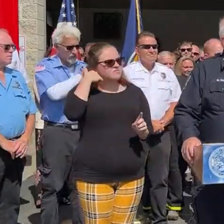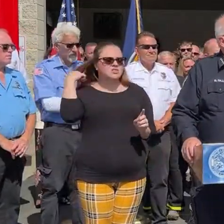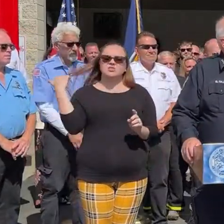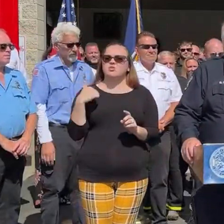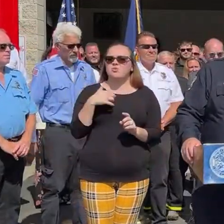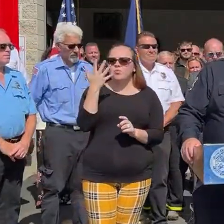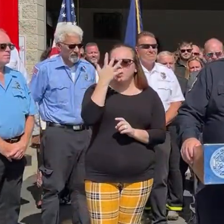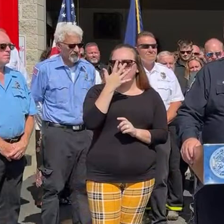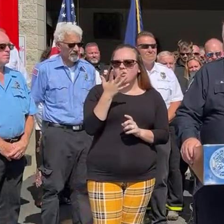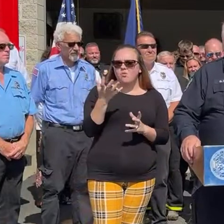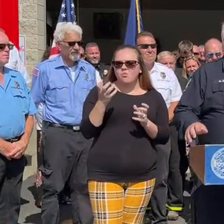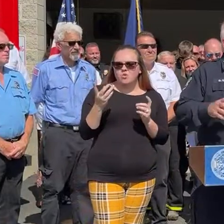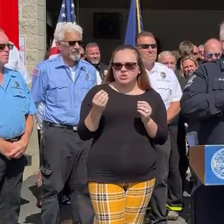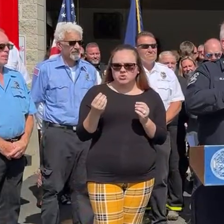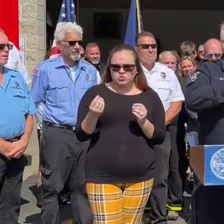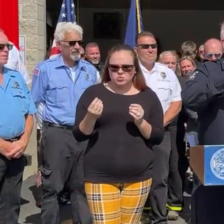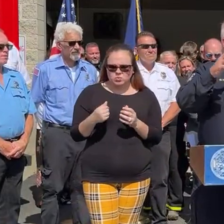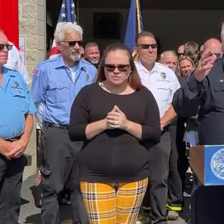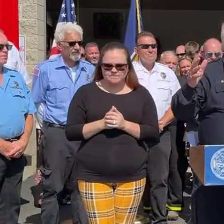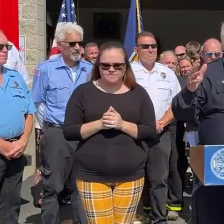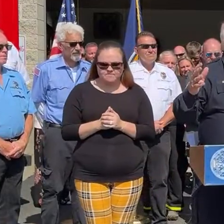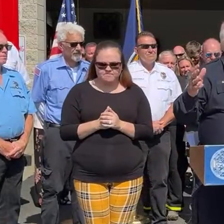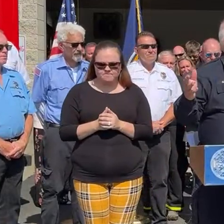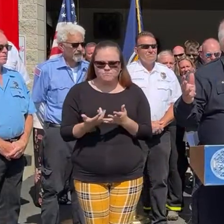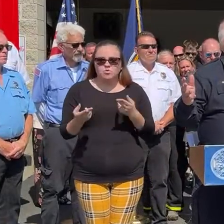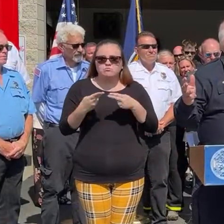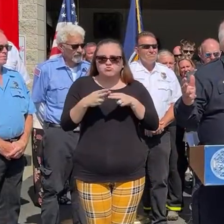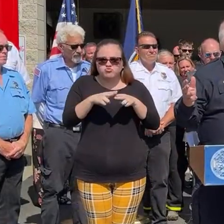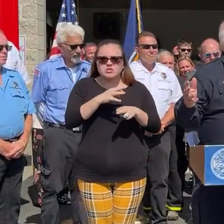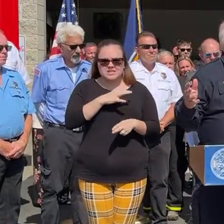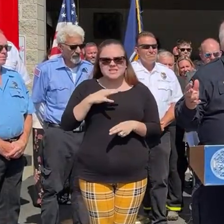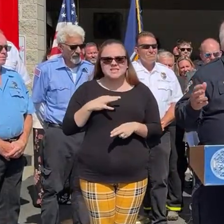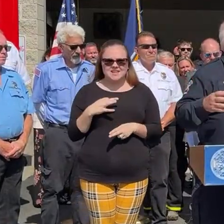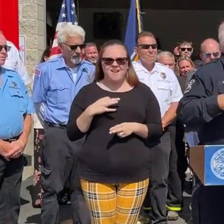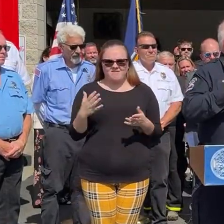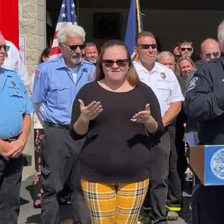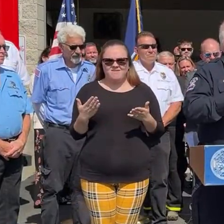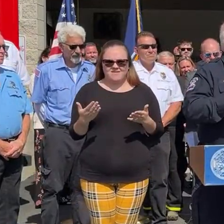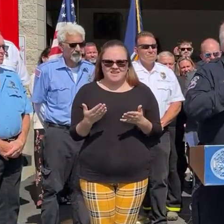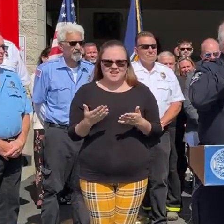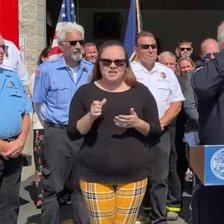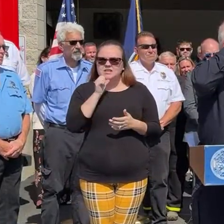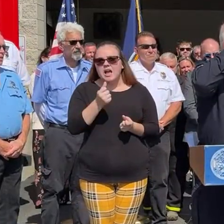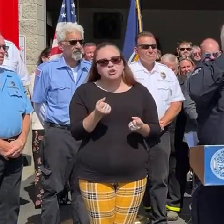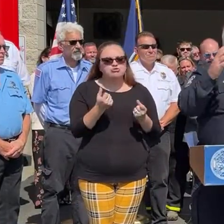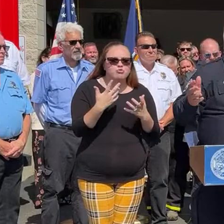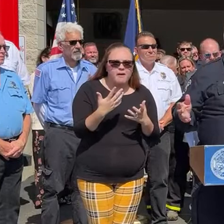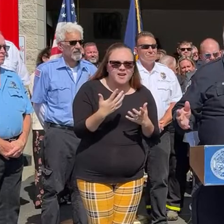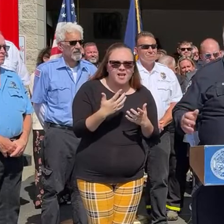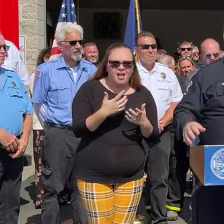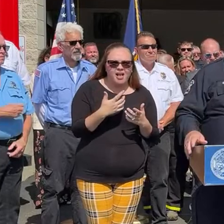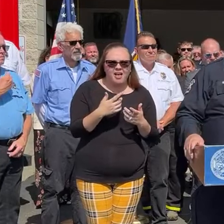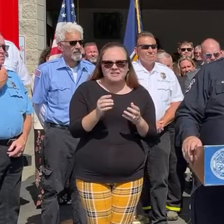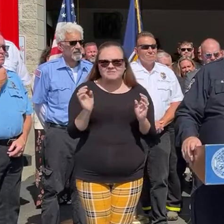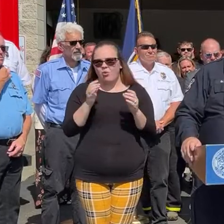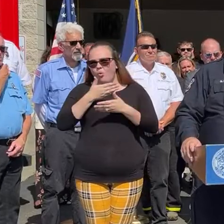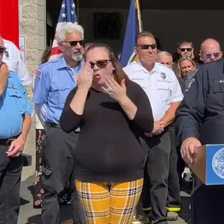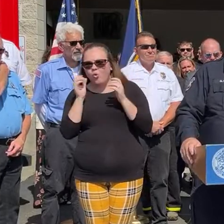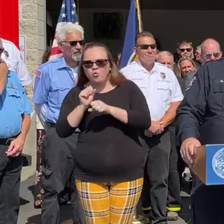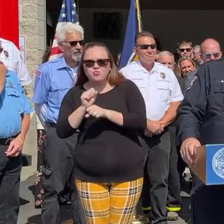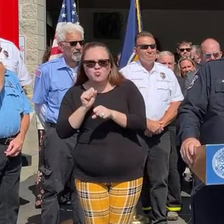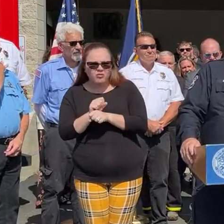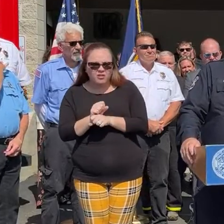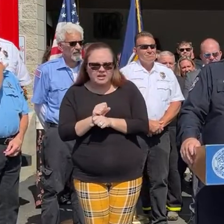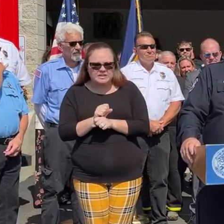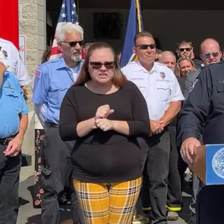looking at doing is increasing the staff as call demands. We didn't want to put too many people on and not have work for them to do. So what we've